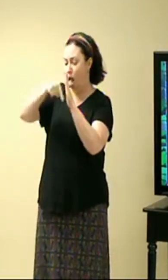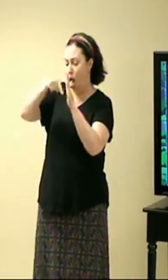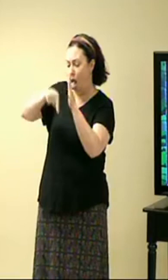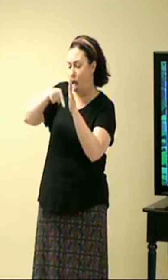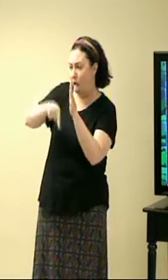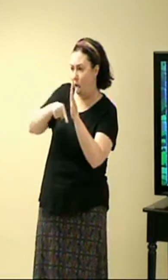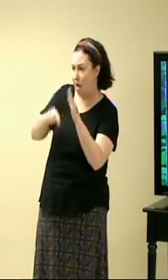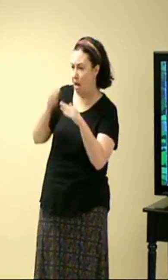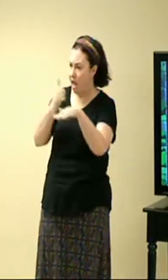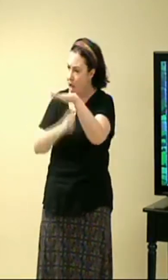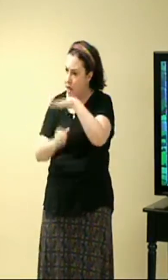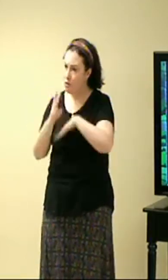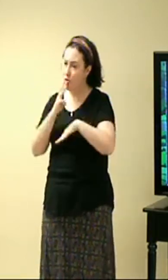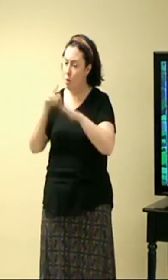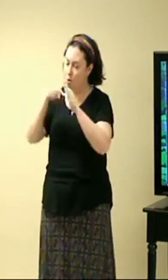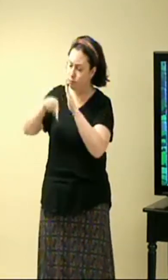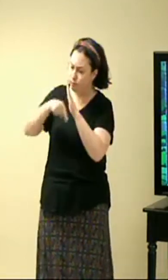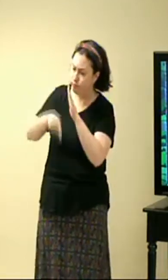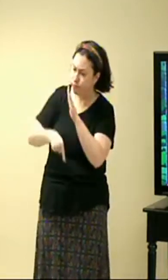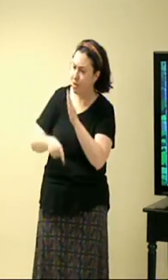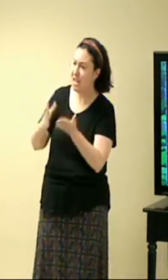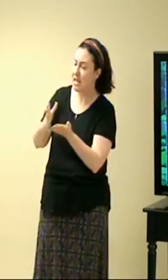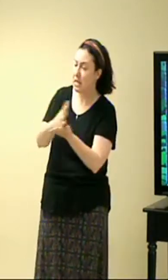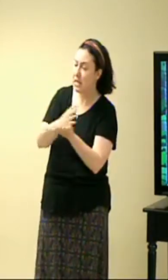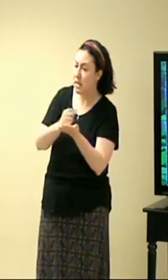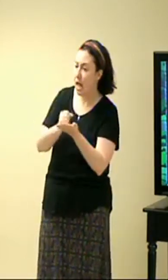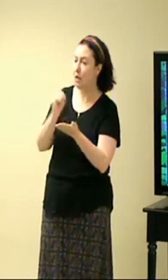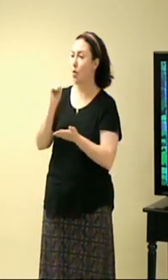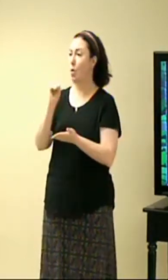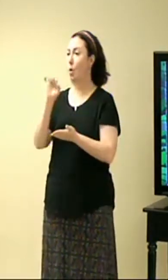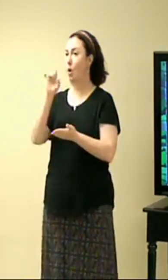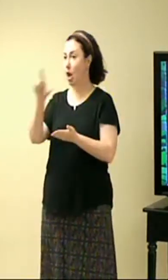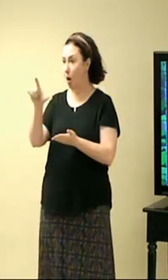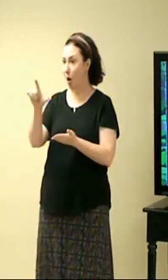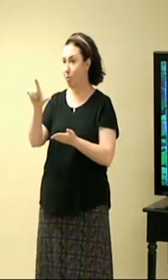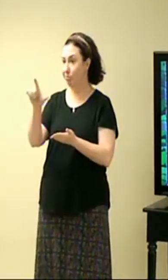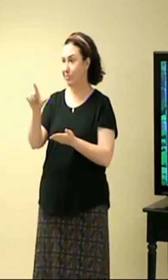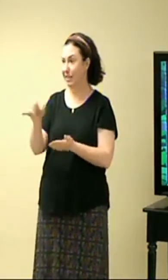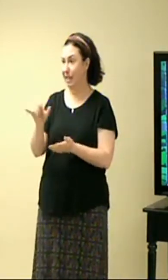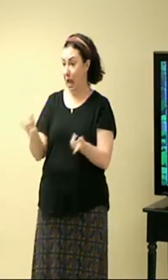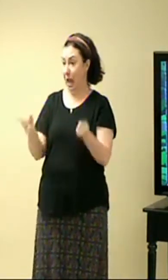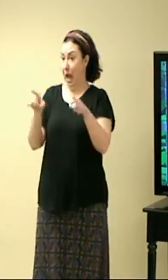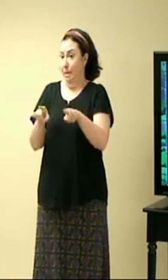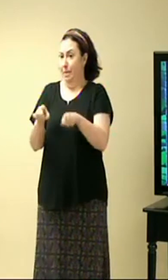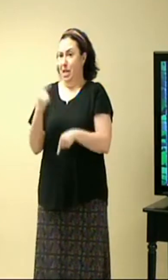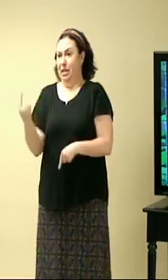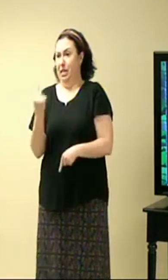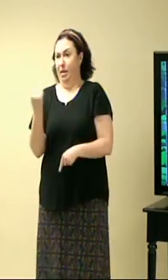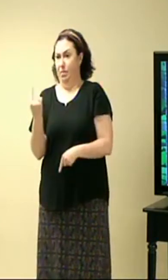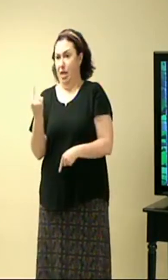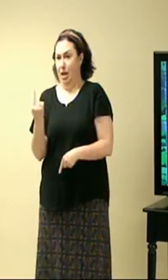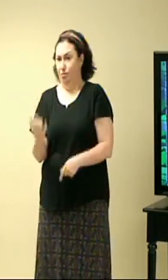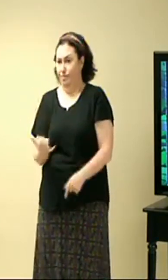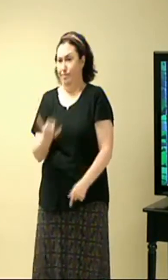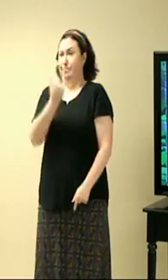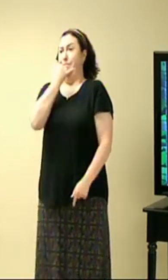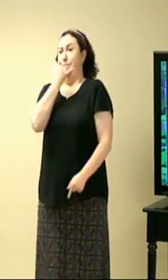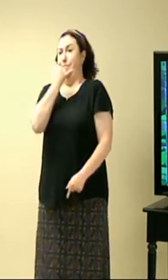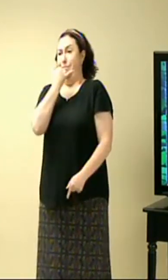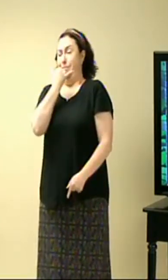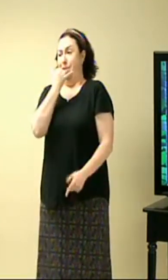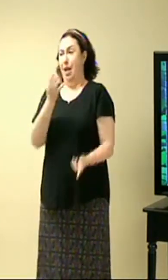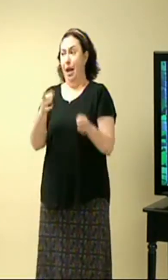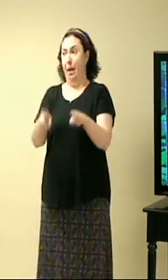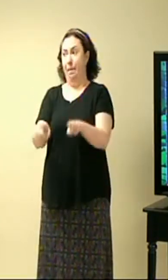as Deepwater Horizon was drilling for oil, something went wrong. And all of the oil ignited on